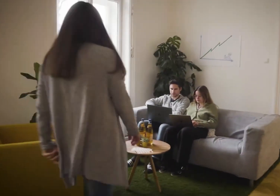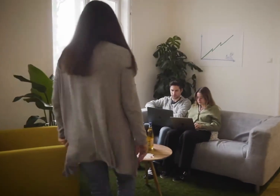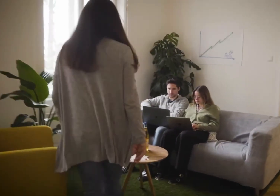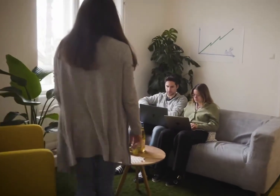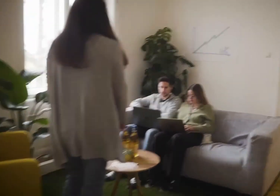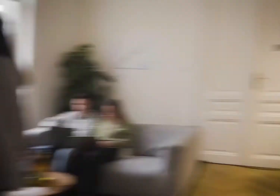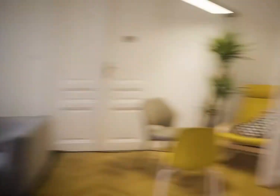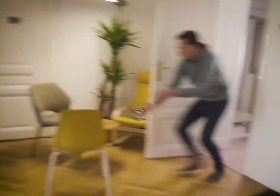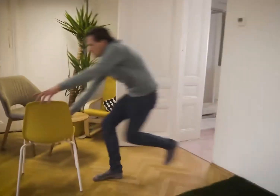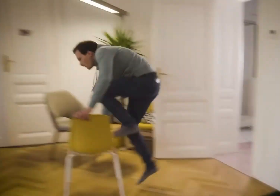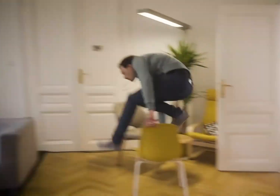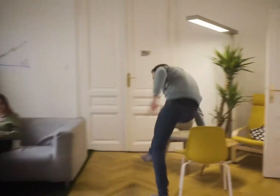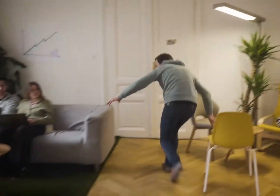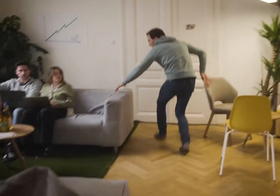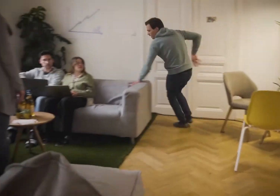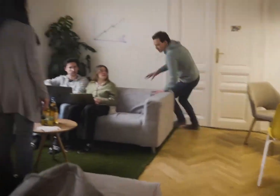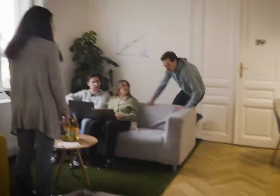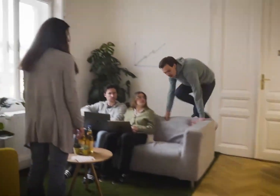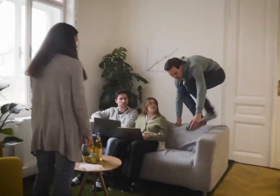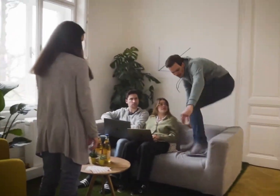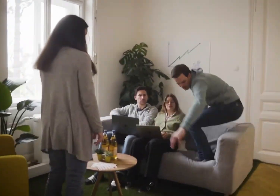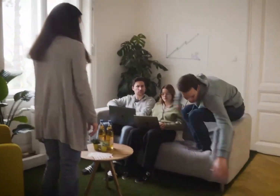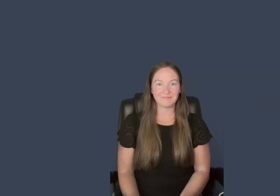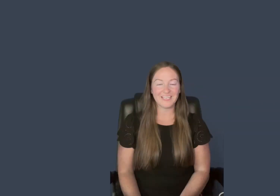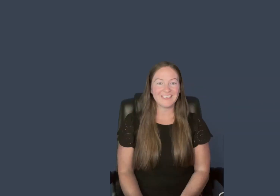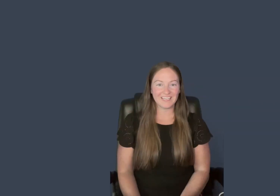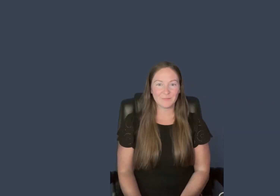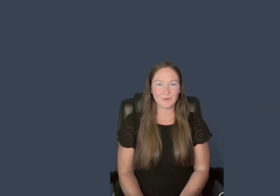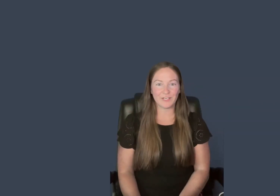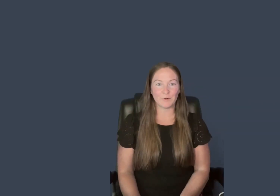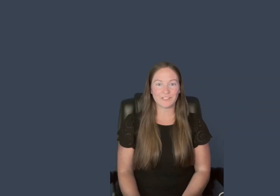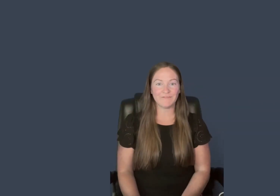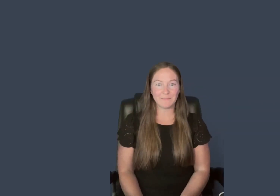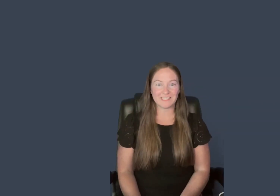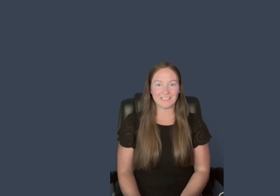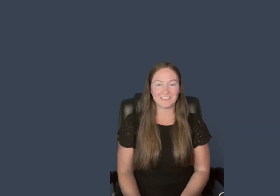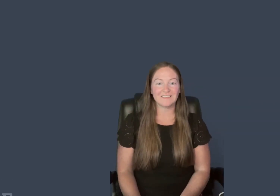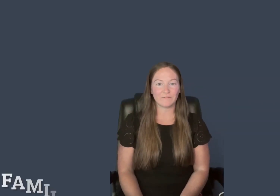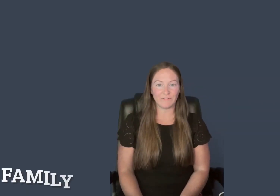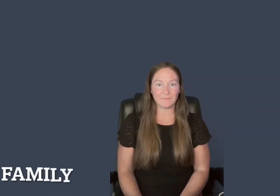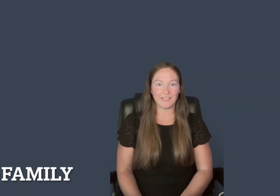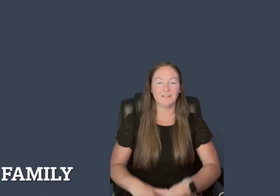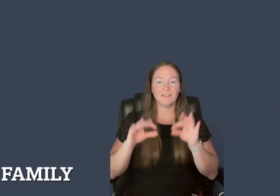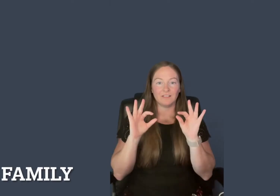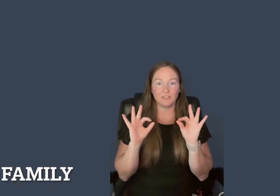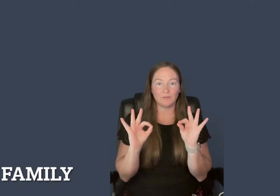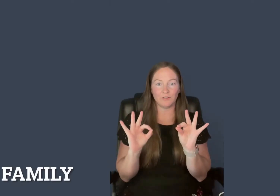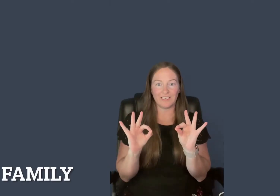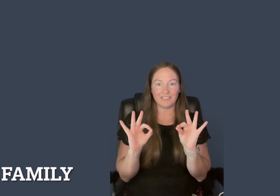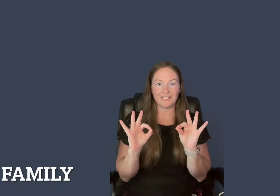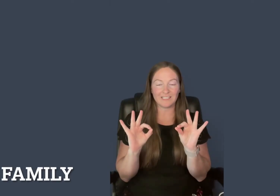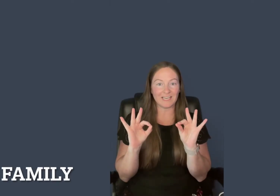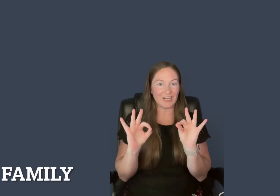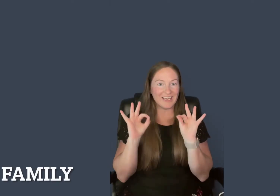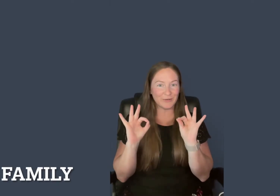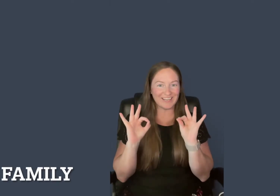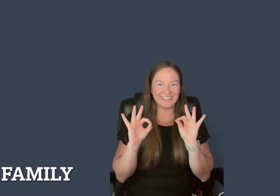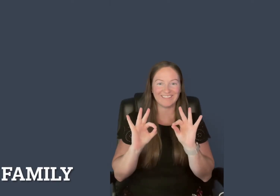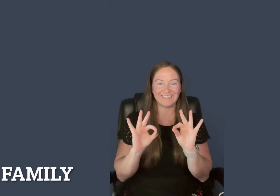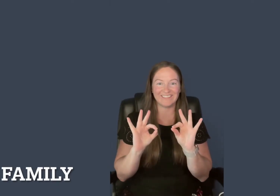signing friends or work in a setting where ASL matters? How much time will you commit? Choose the app that fits your commitment, your daily